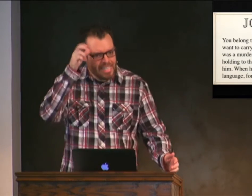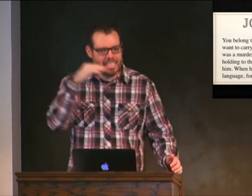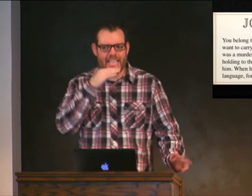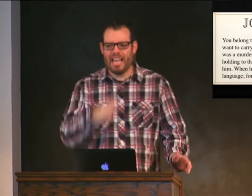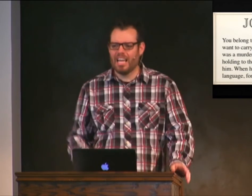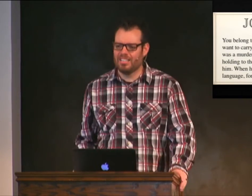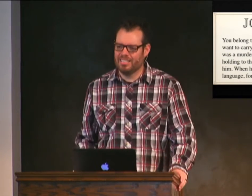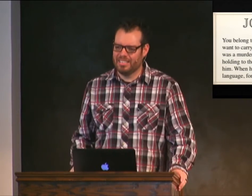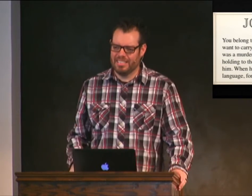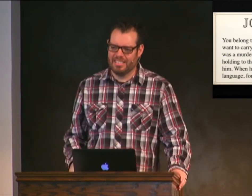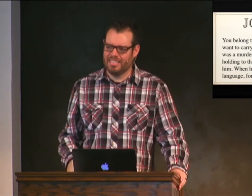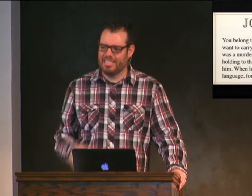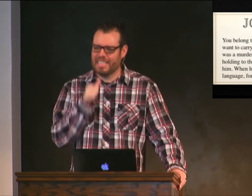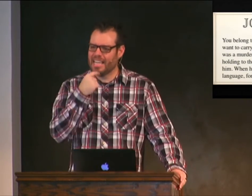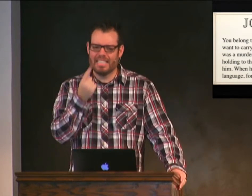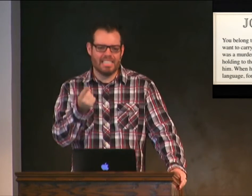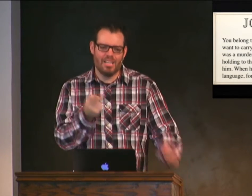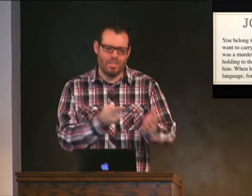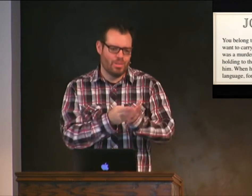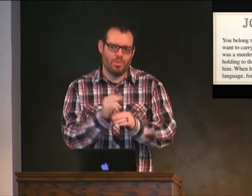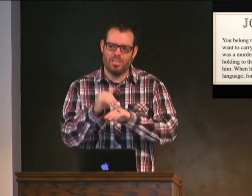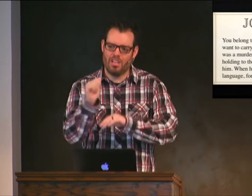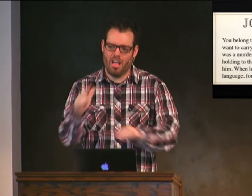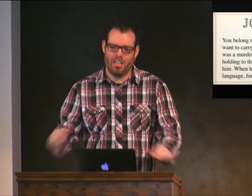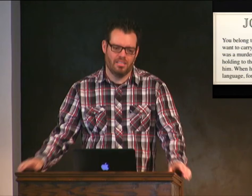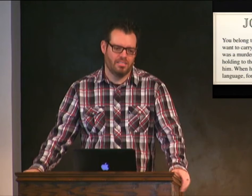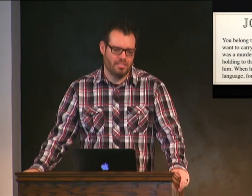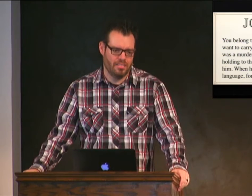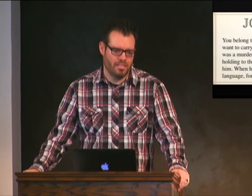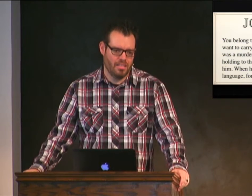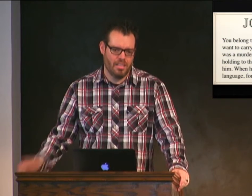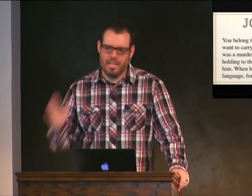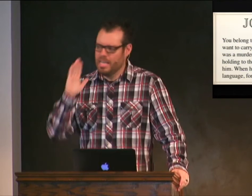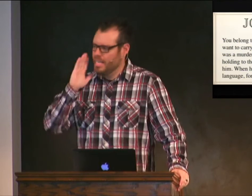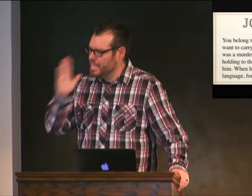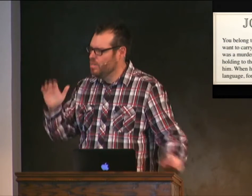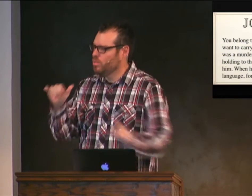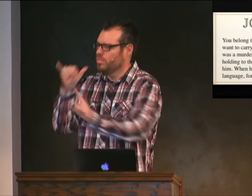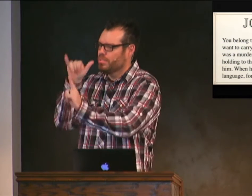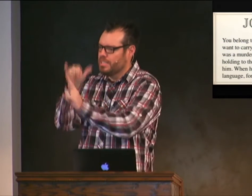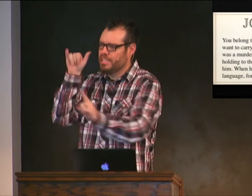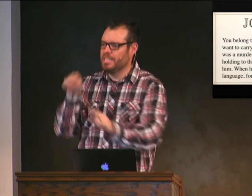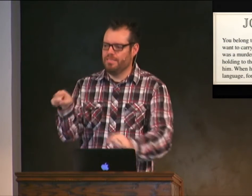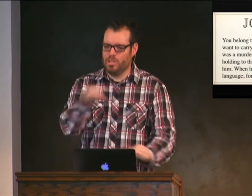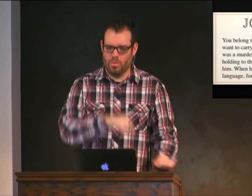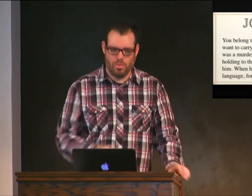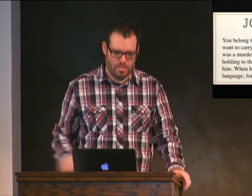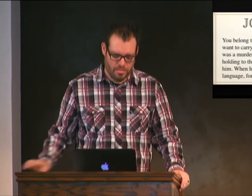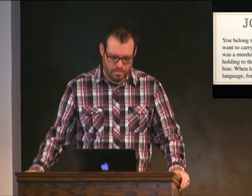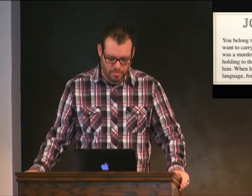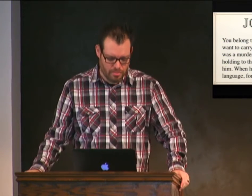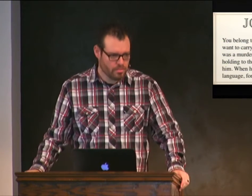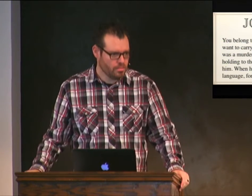So Satan is a liar. He's not going to tell you the truth at all. He will deceive